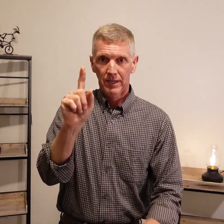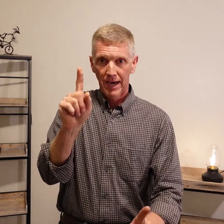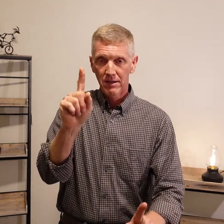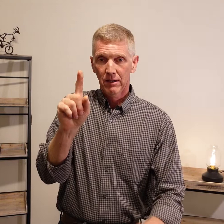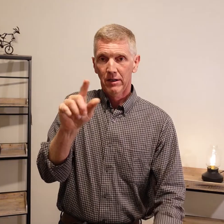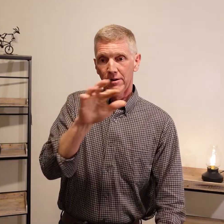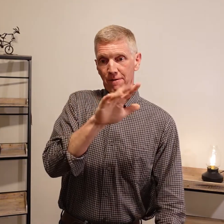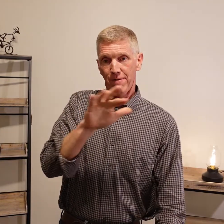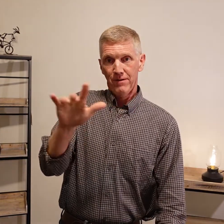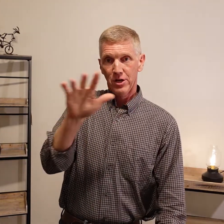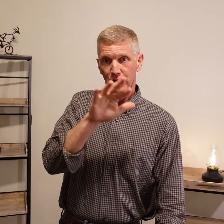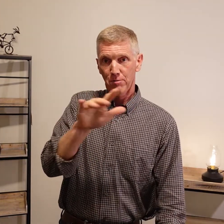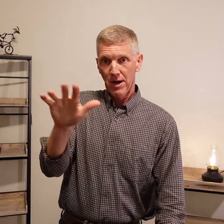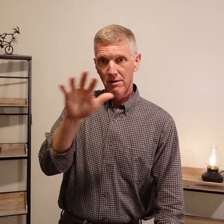Okay? Finger spell